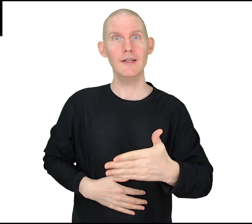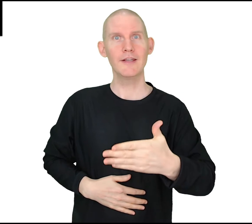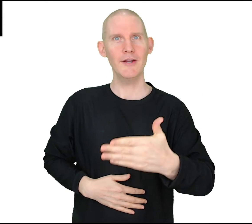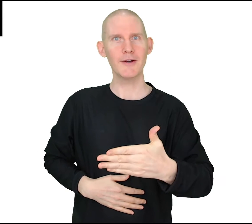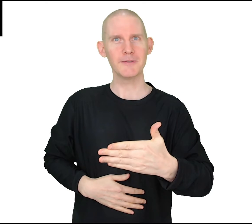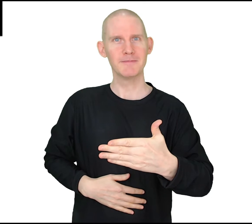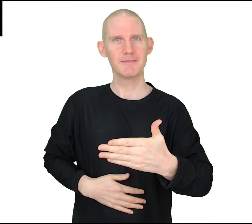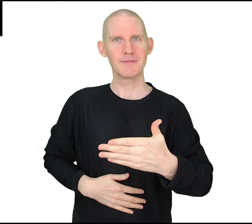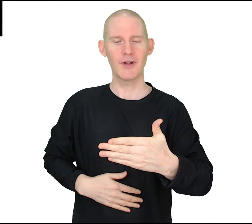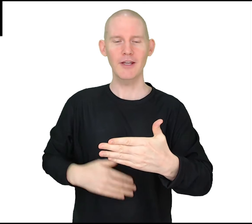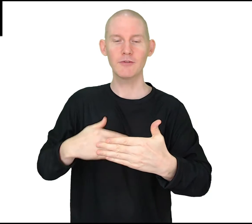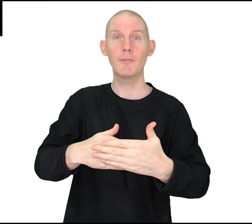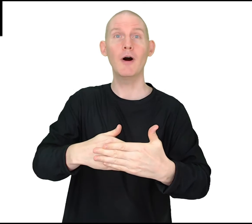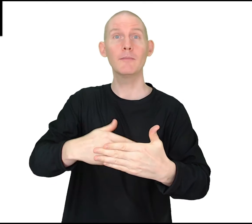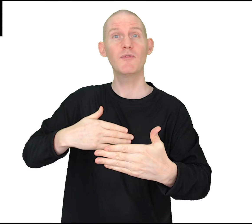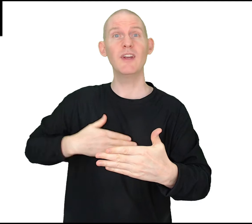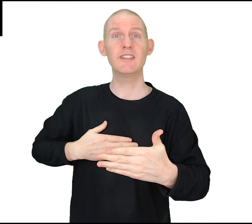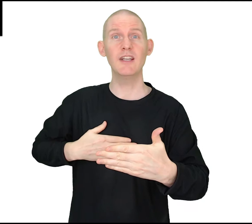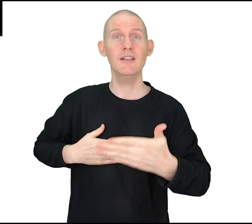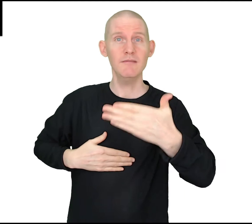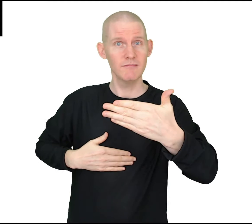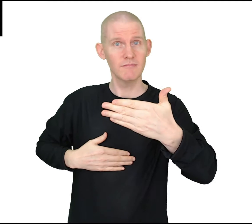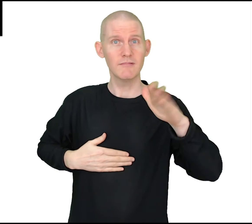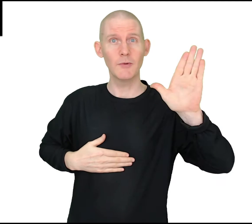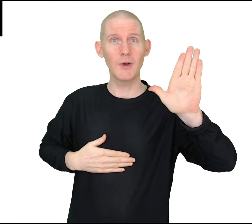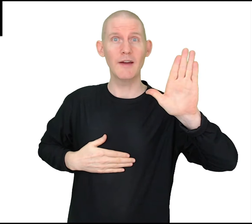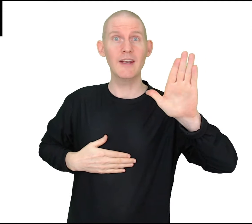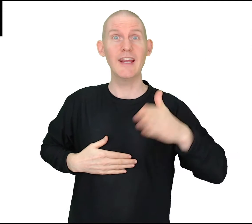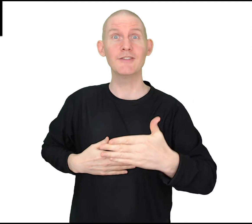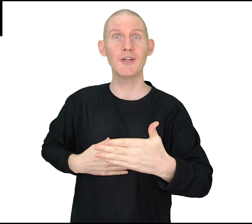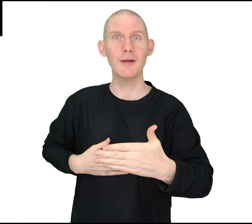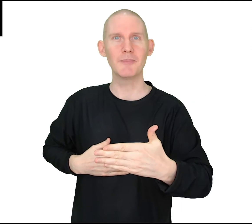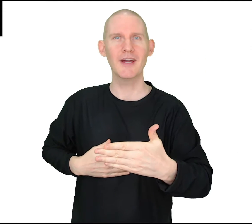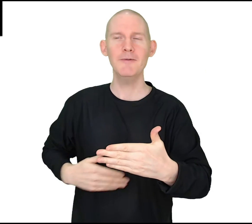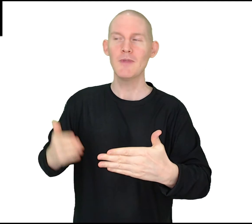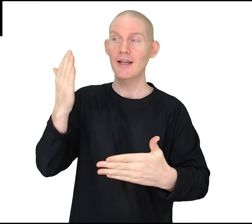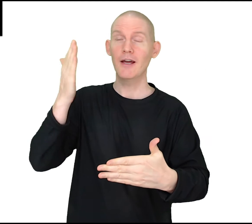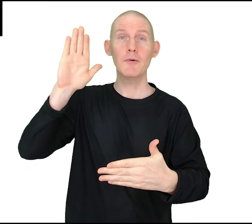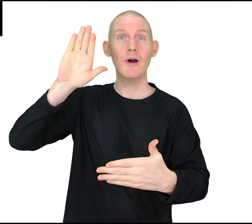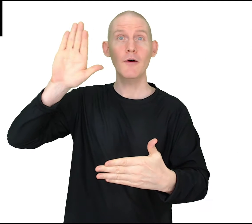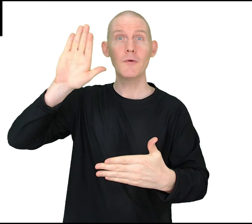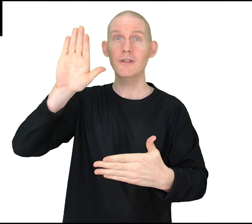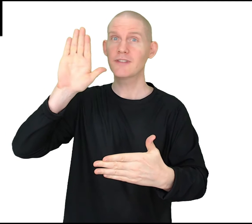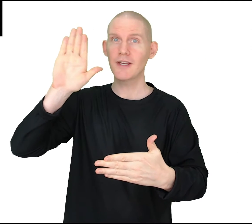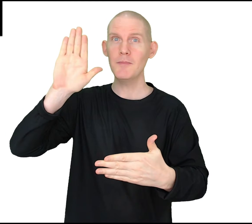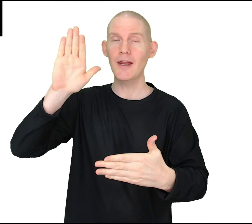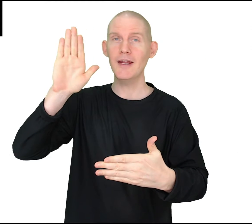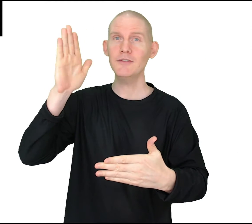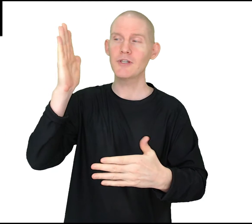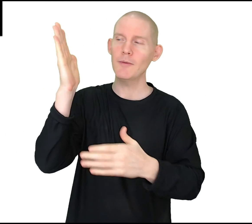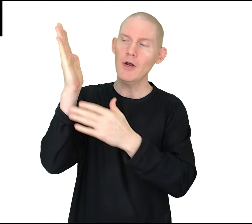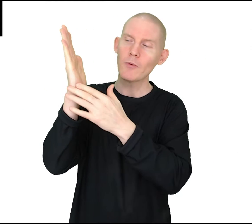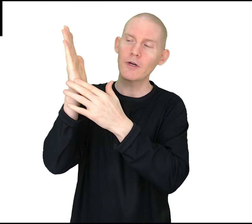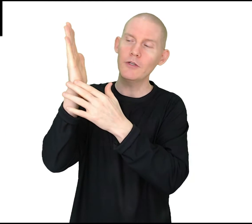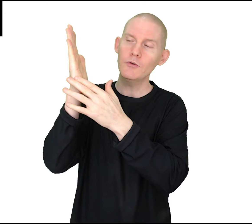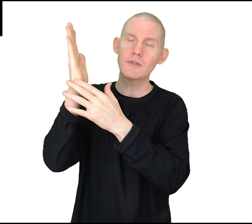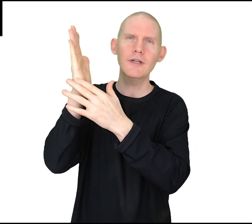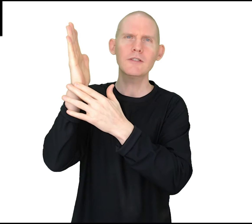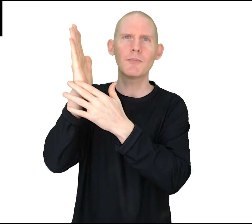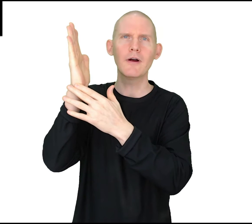here. Okay, so the palm's facing in, and we have that hand shape, okay? Now with the other one, same hand shape, we're going to use this part, the